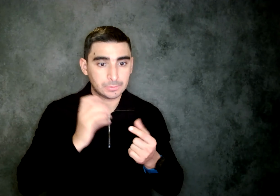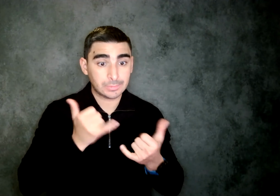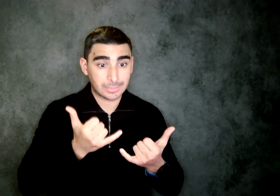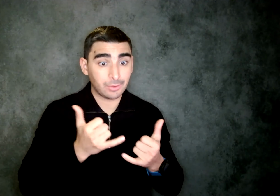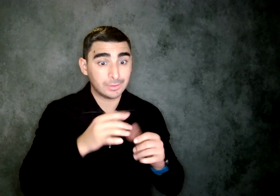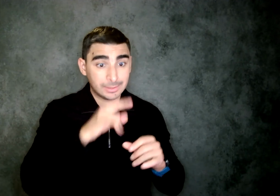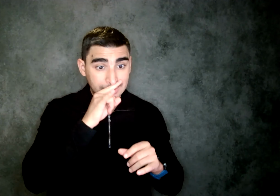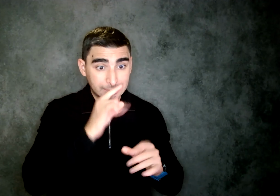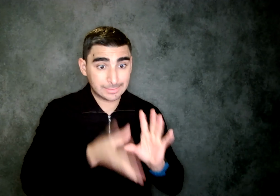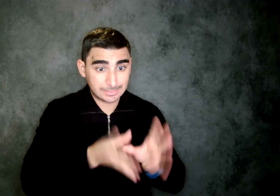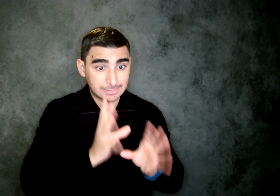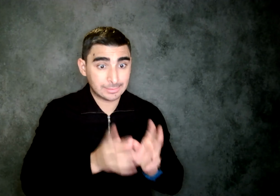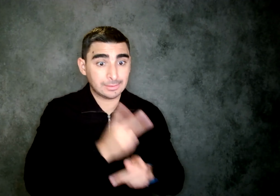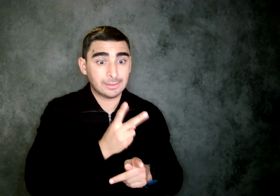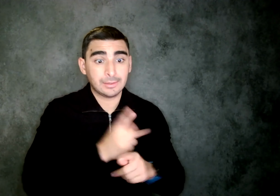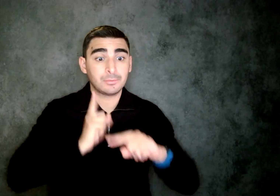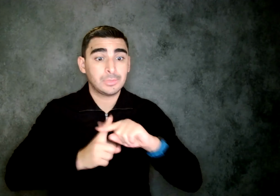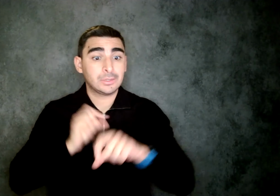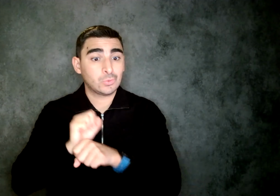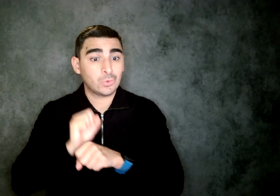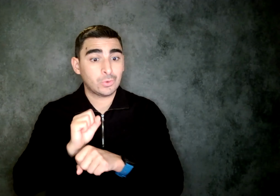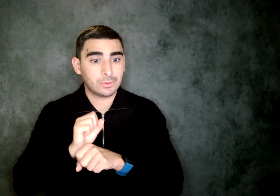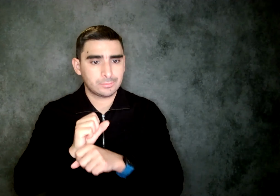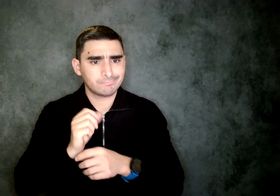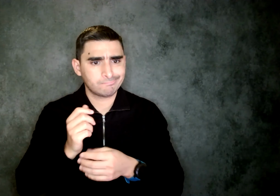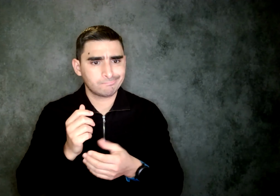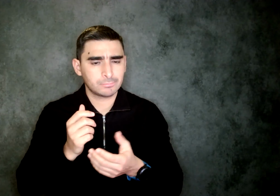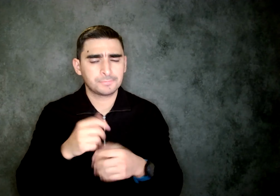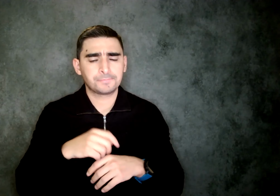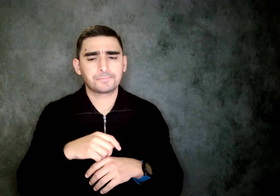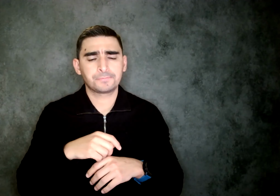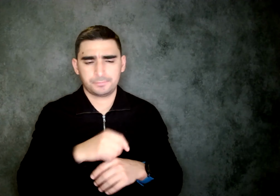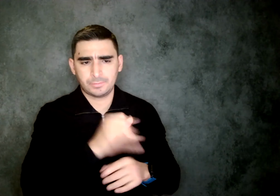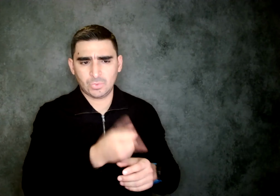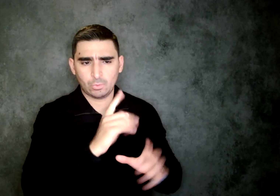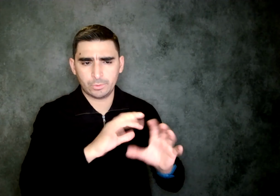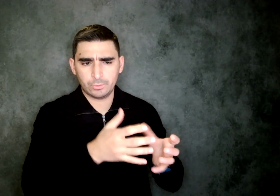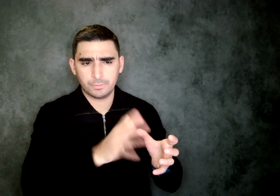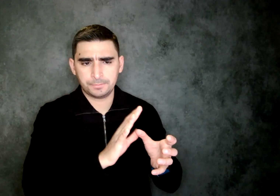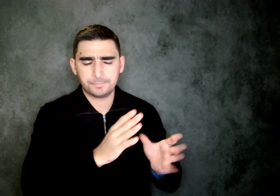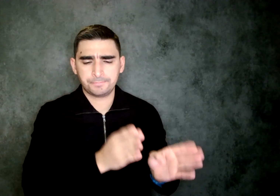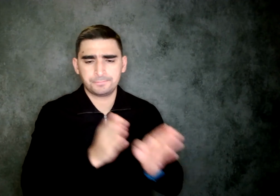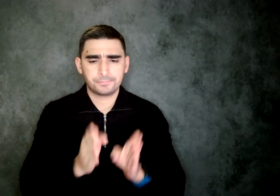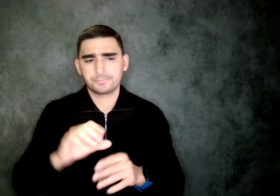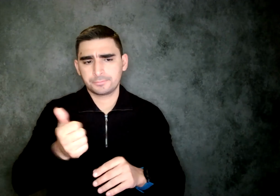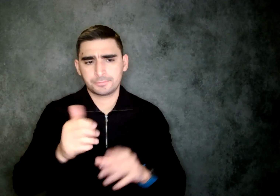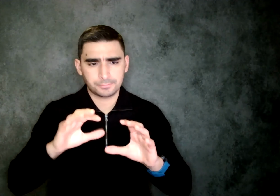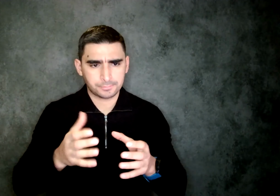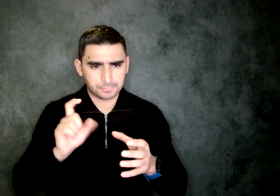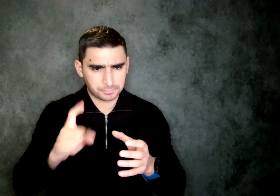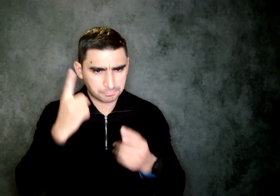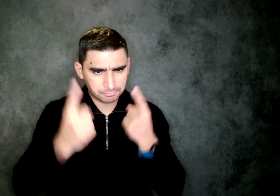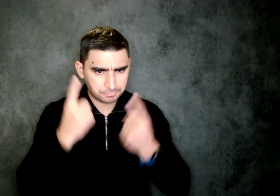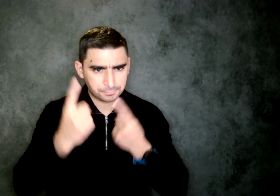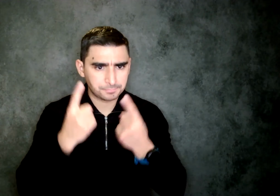resiliency of connecting them to resources. The other group that I think we should consider is, and